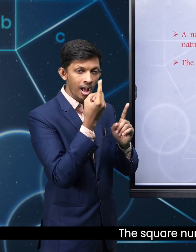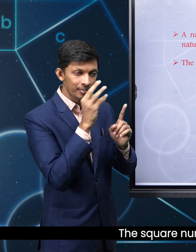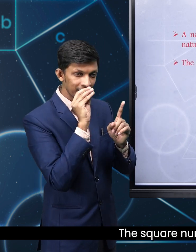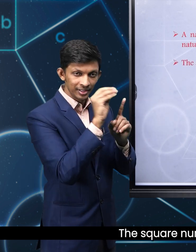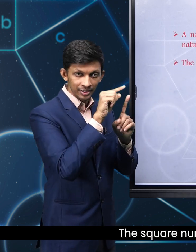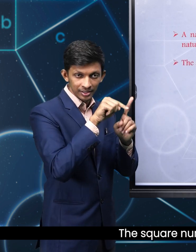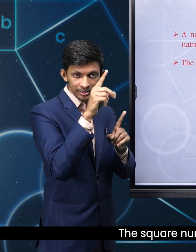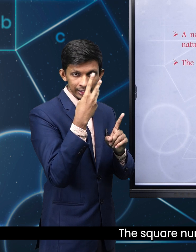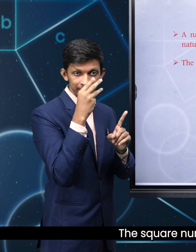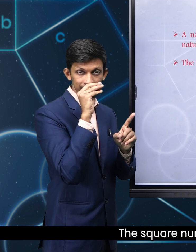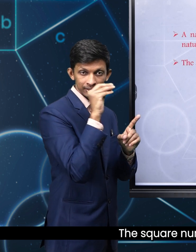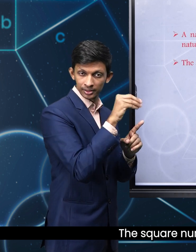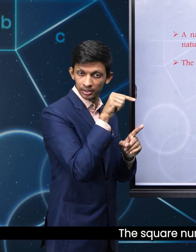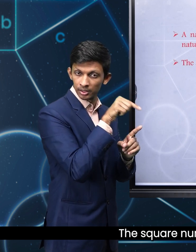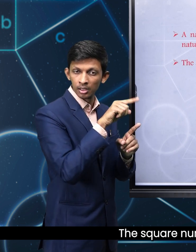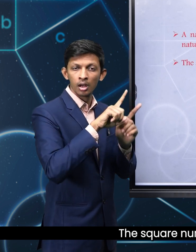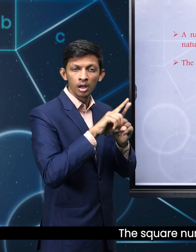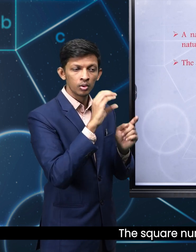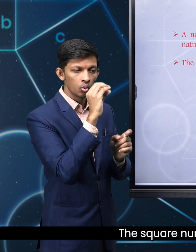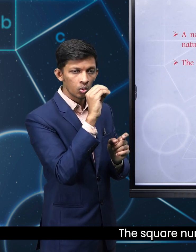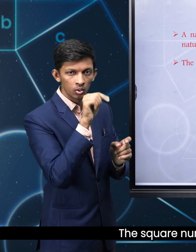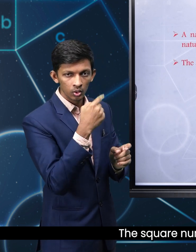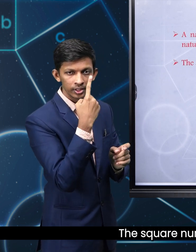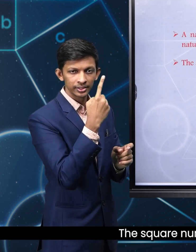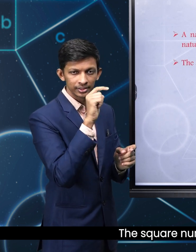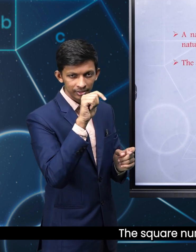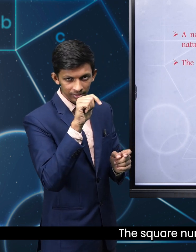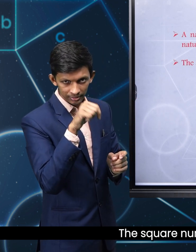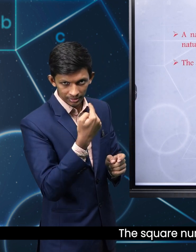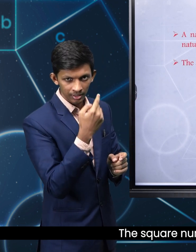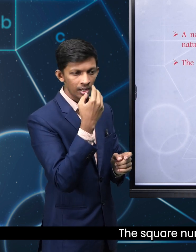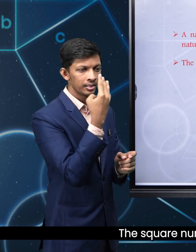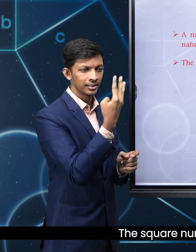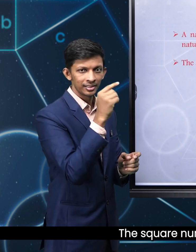The square numbers only end with 0, 1, 4, 5, 6 and 9.